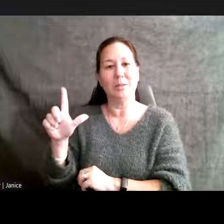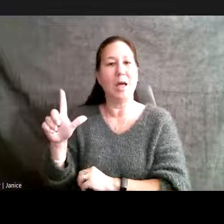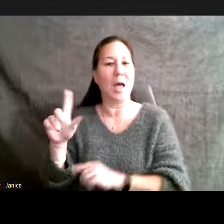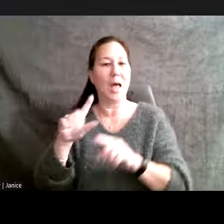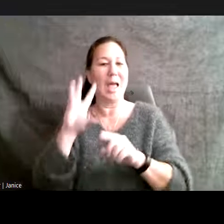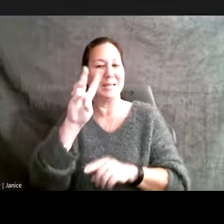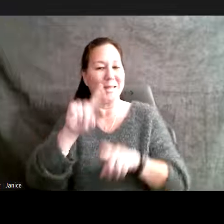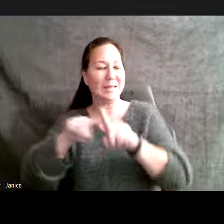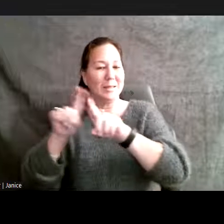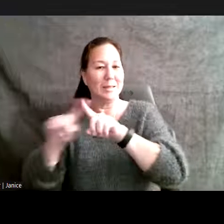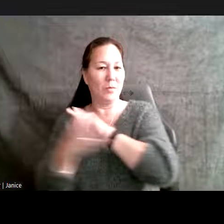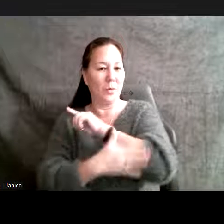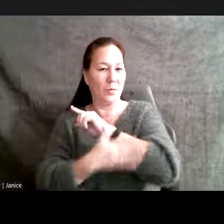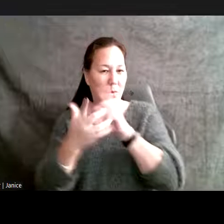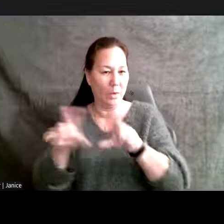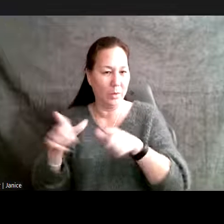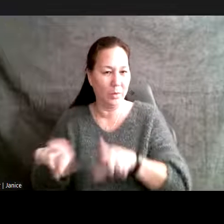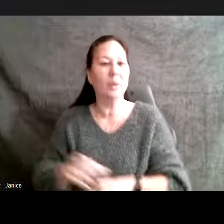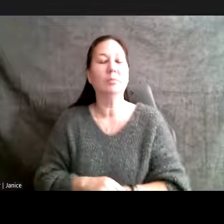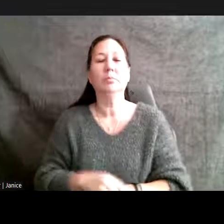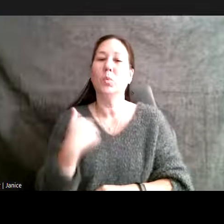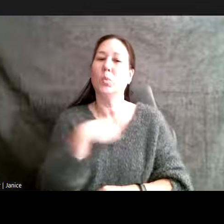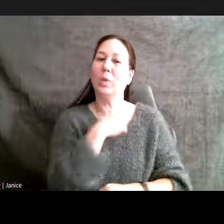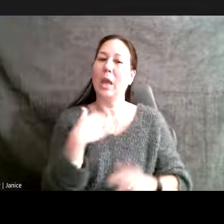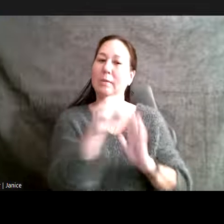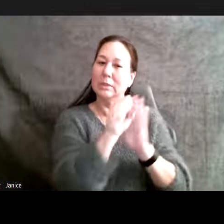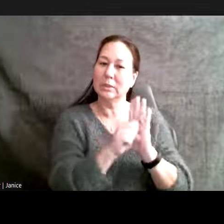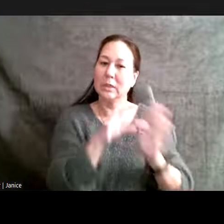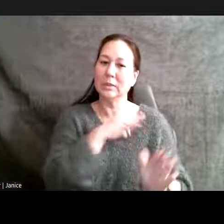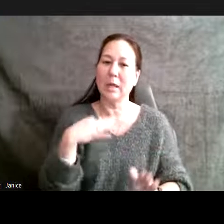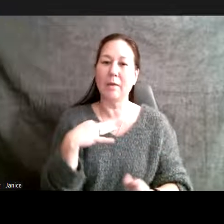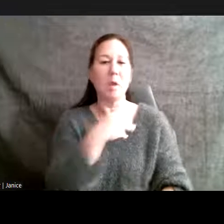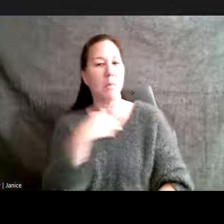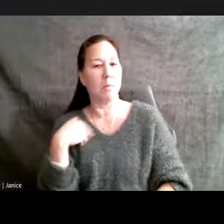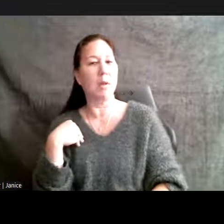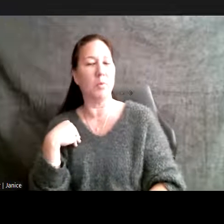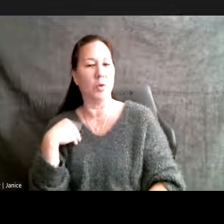have state staff and members of the public who are registered to observe and